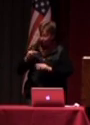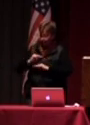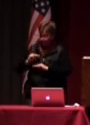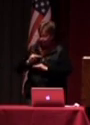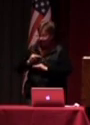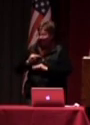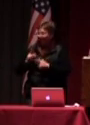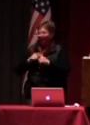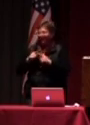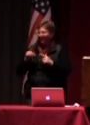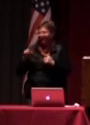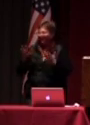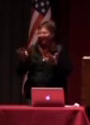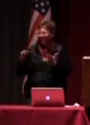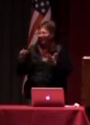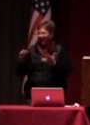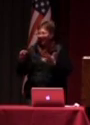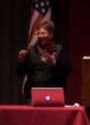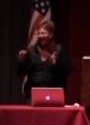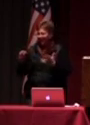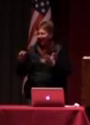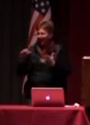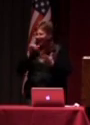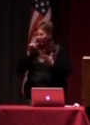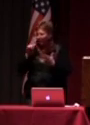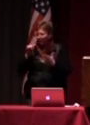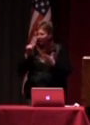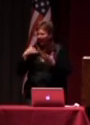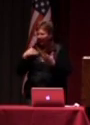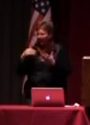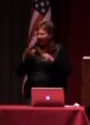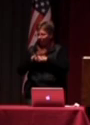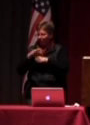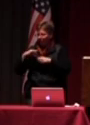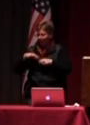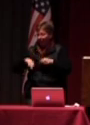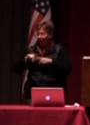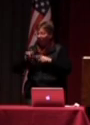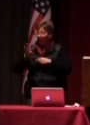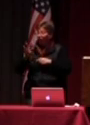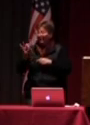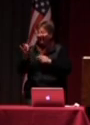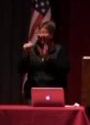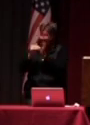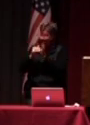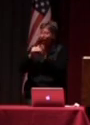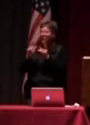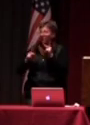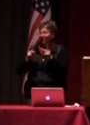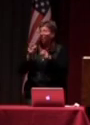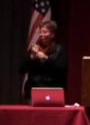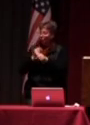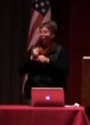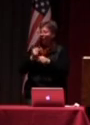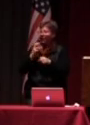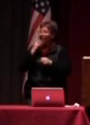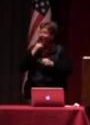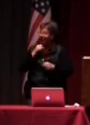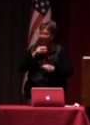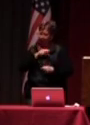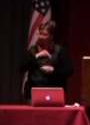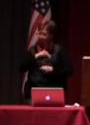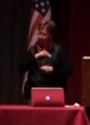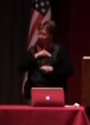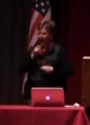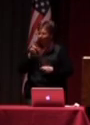anything." But in fact, fully 97% of the 48,000 people who got the Legion's coveted ribbon before